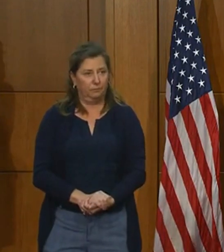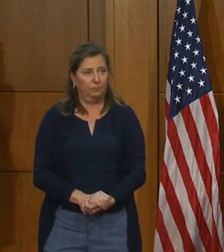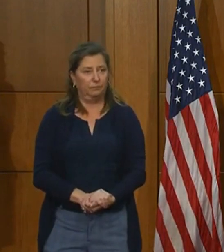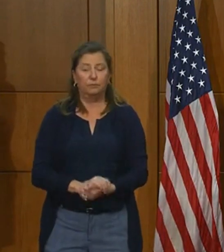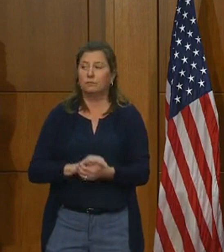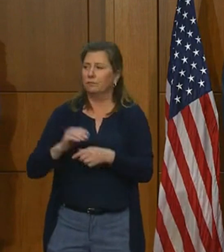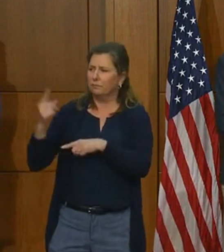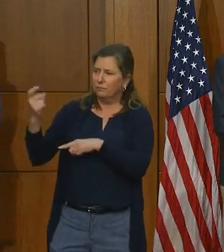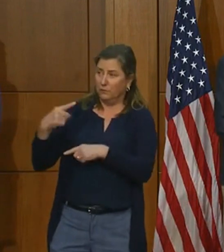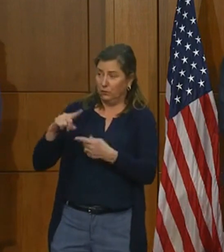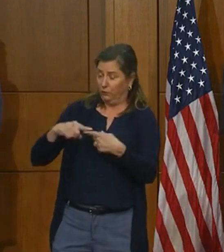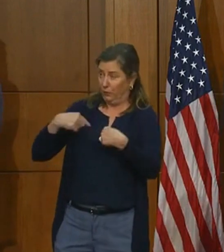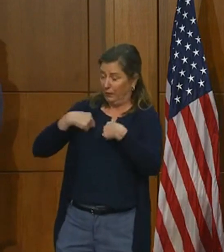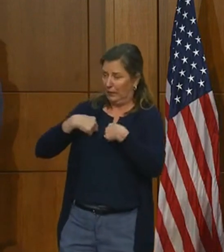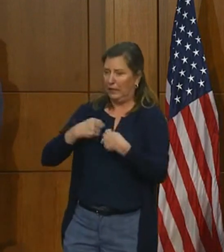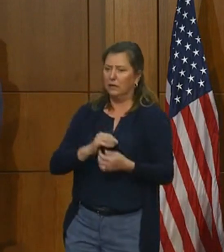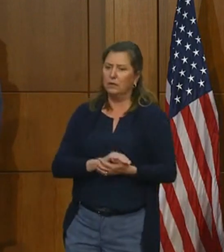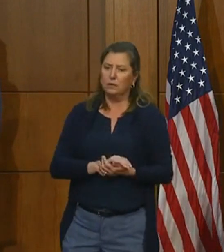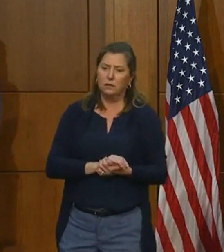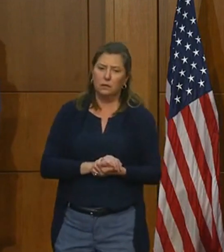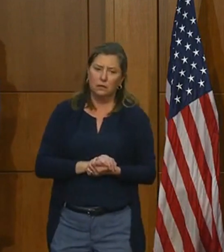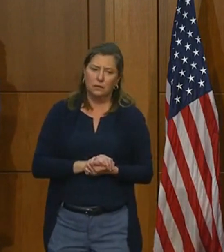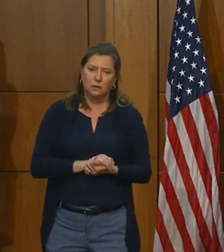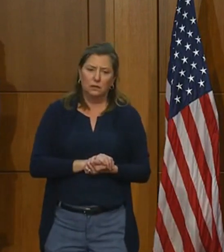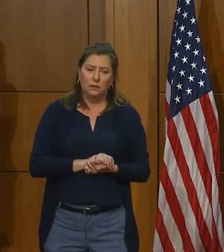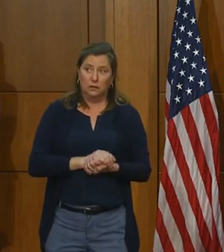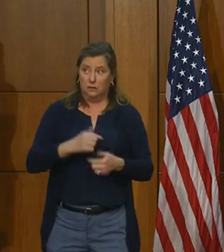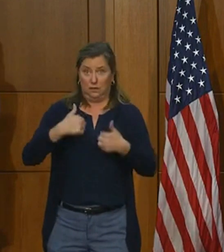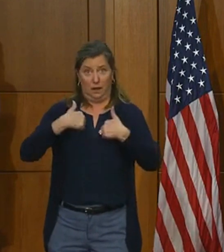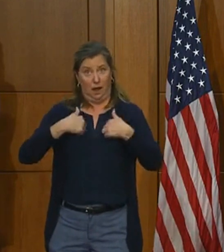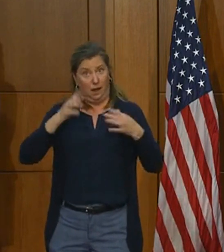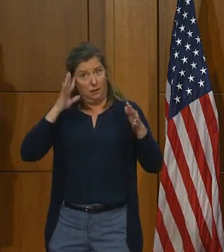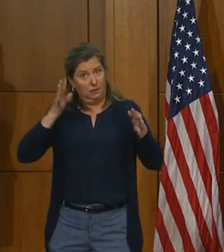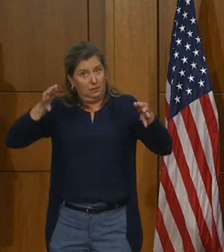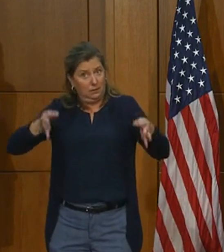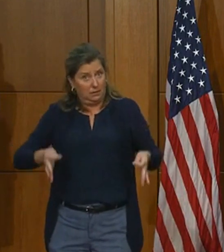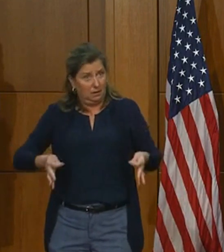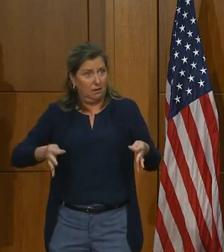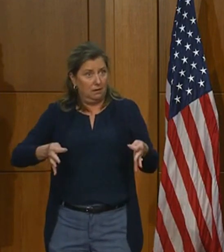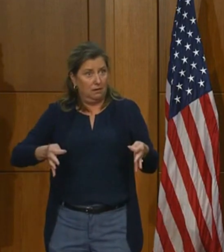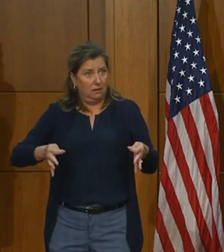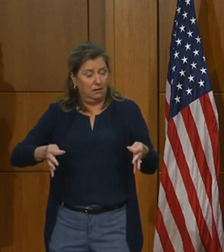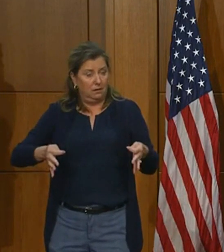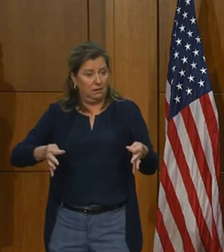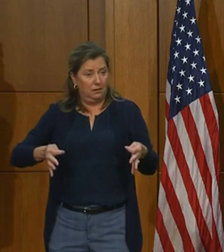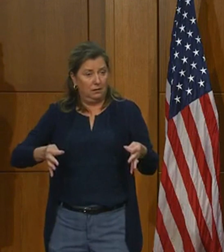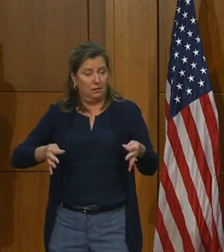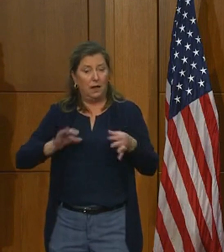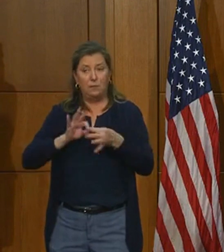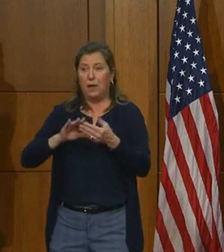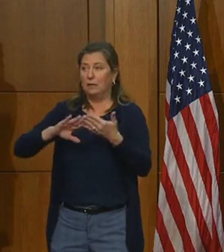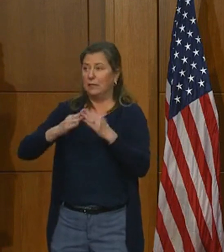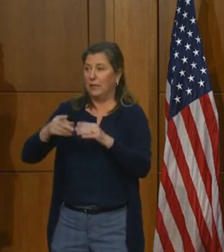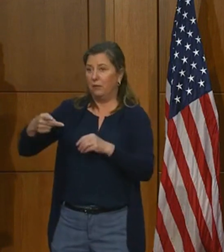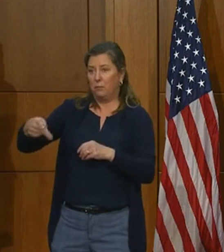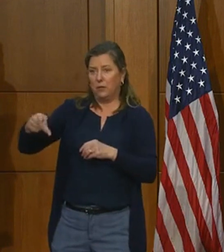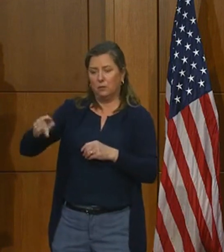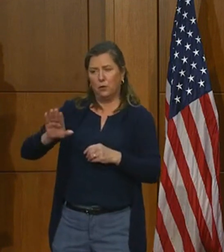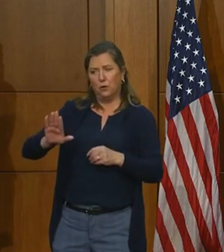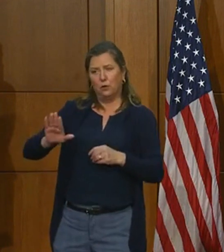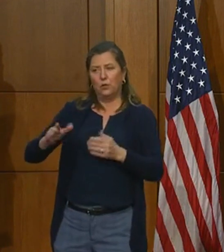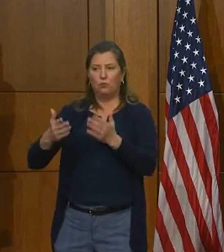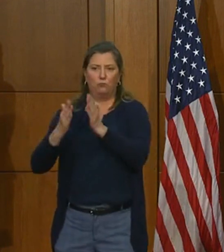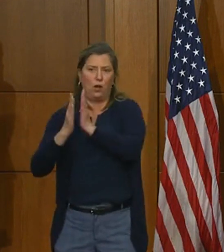The question addressed to me was whether or not I had made a decision about the city of